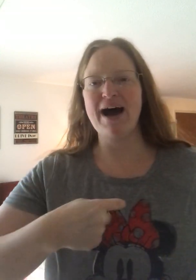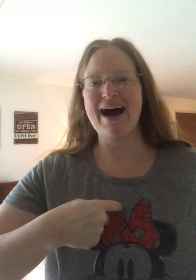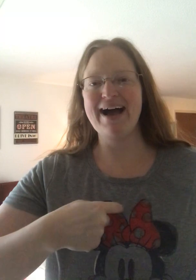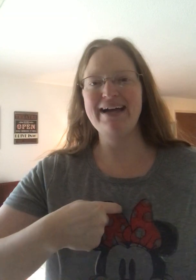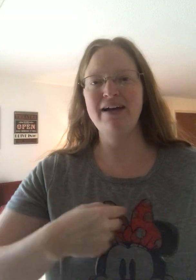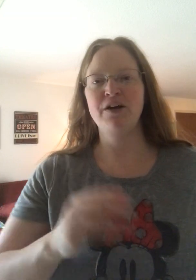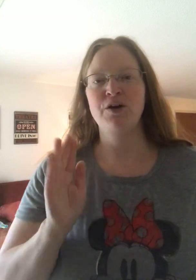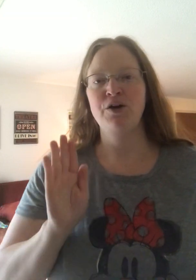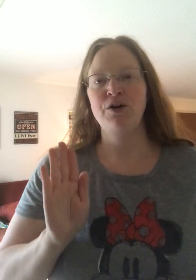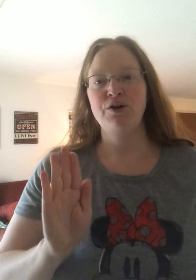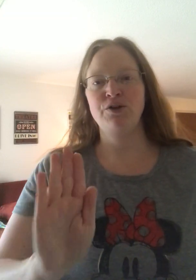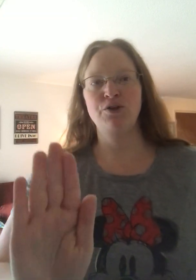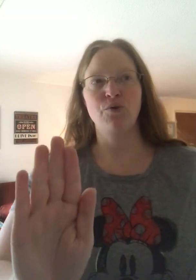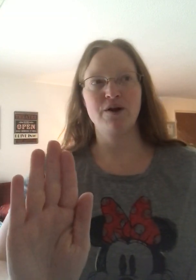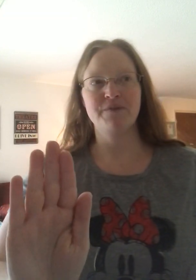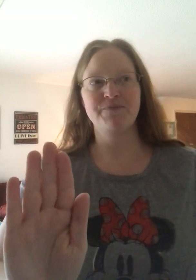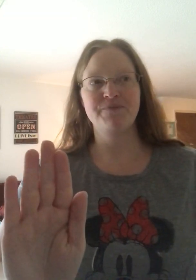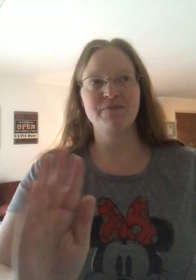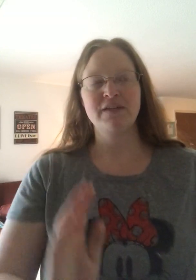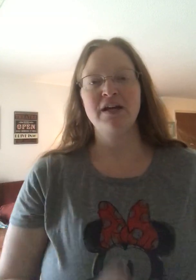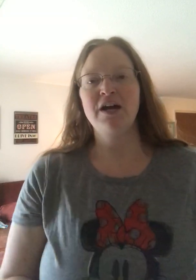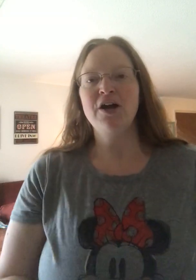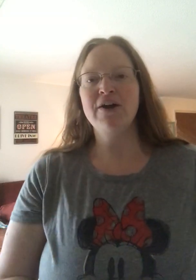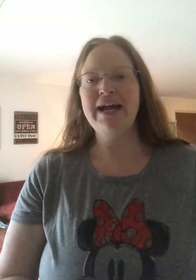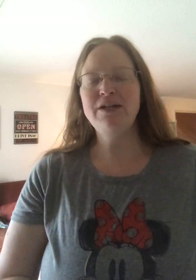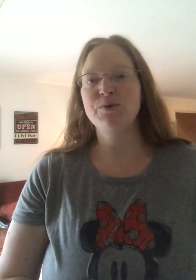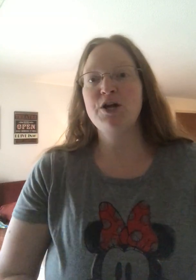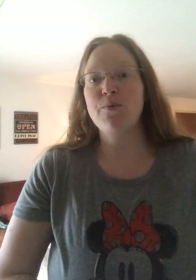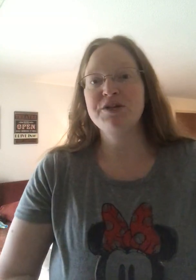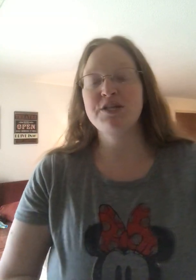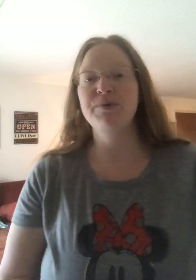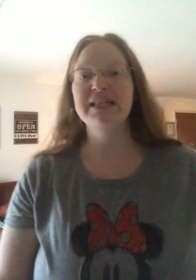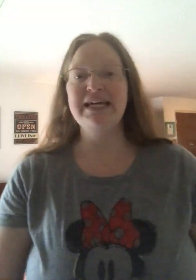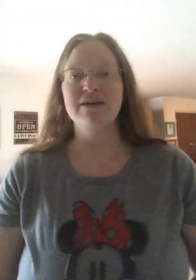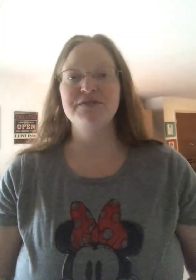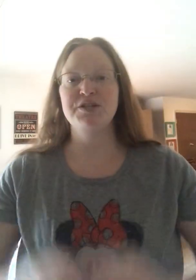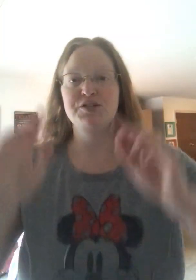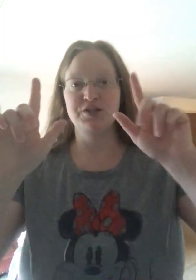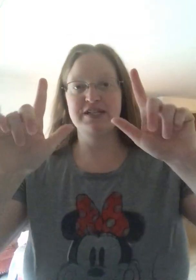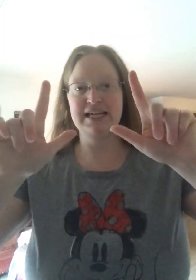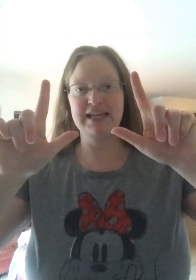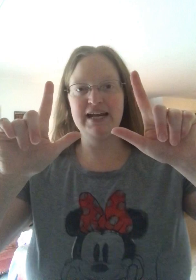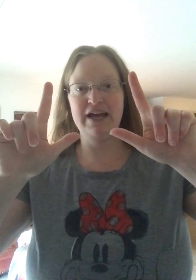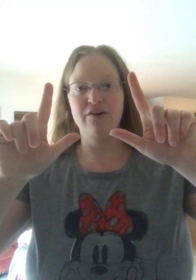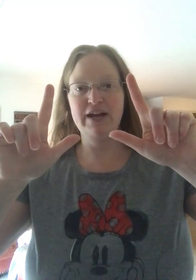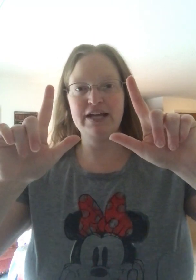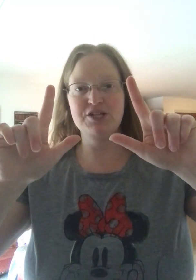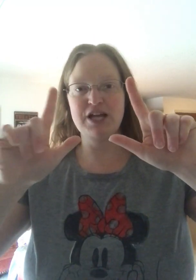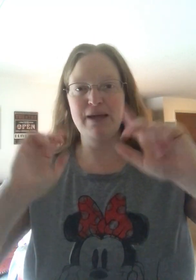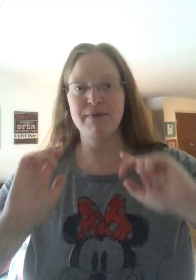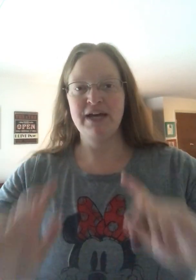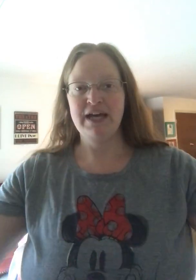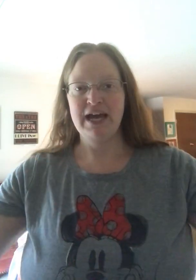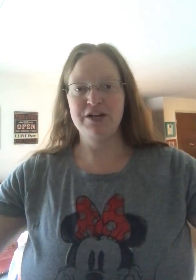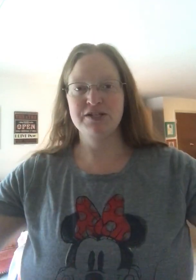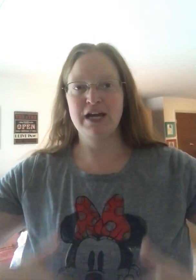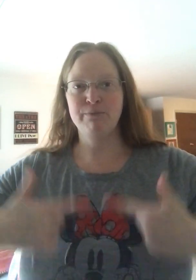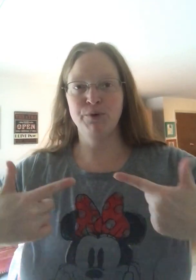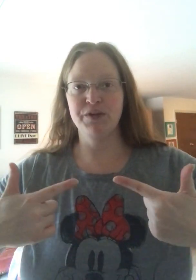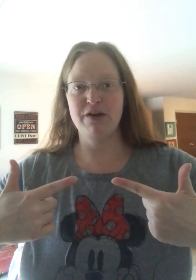I, your. Okay, you want to know where someone lives. So you're going to take that L hand shape and just kind of pull it up from